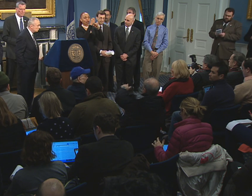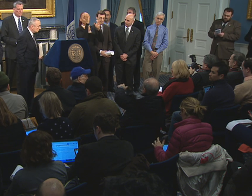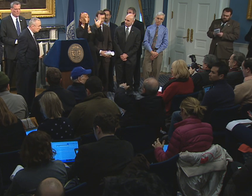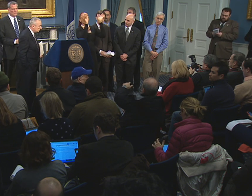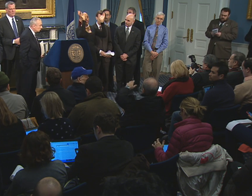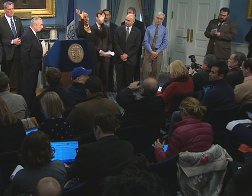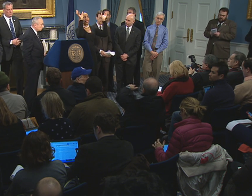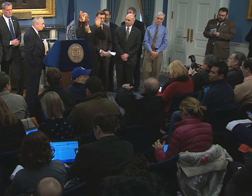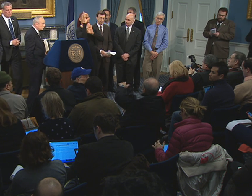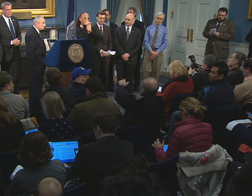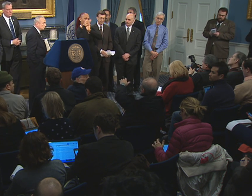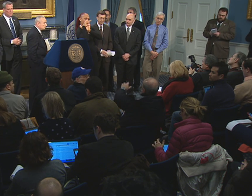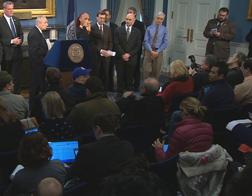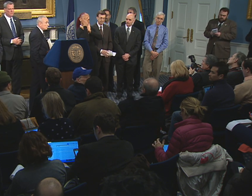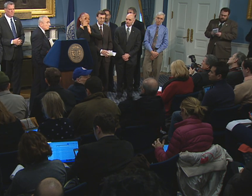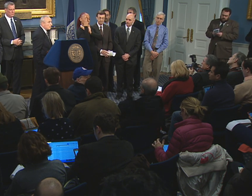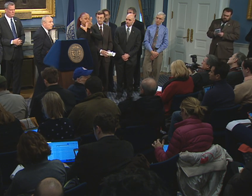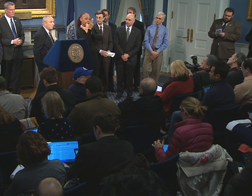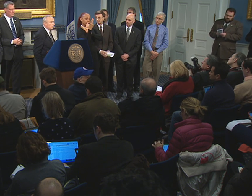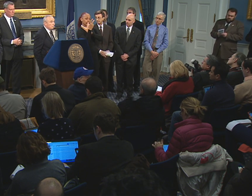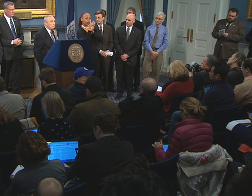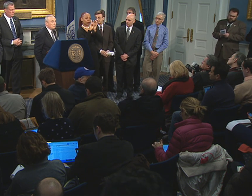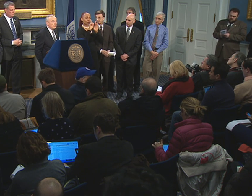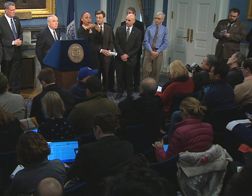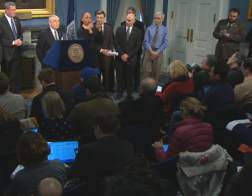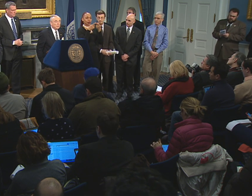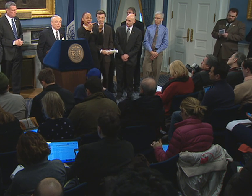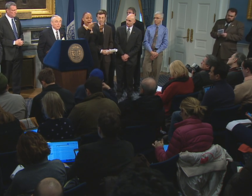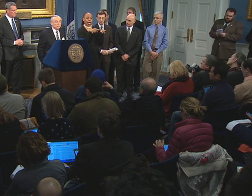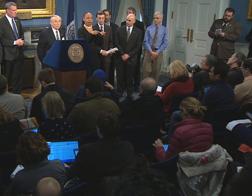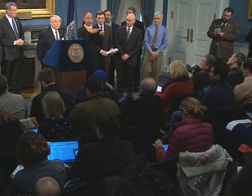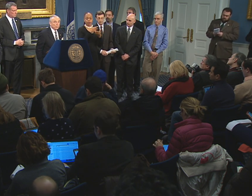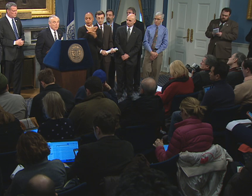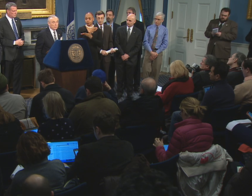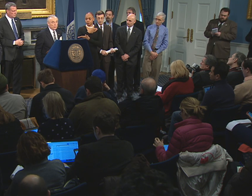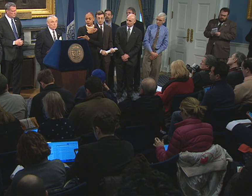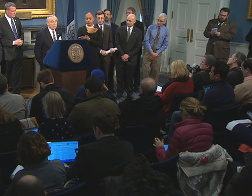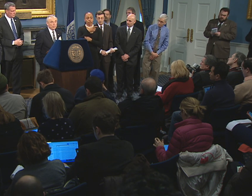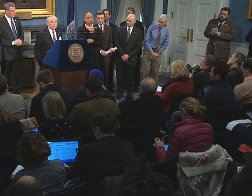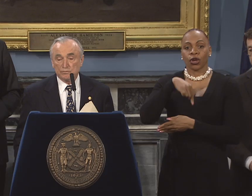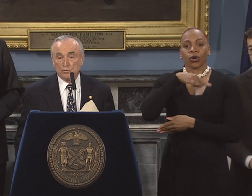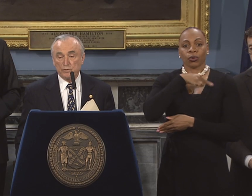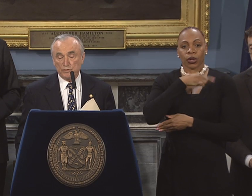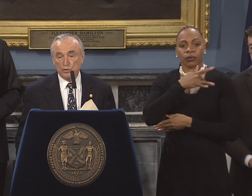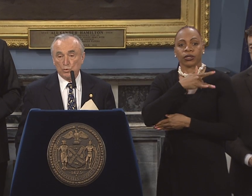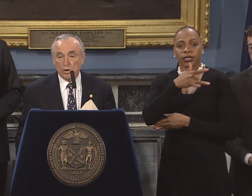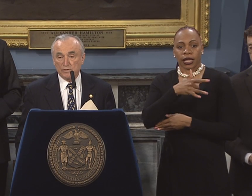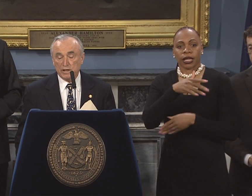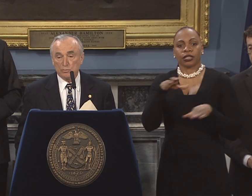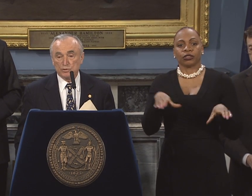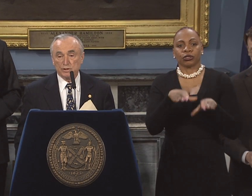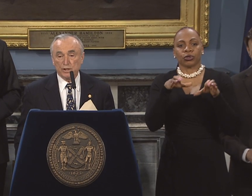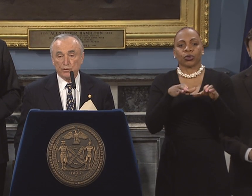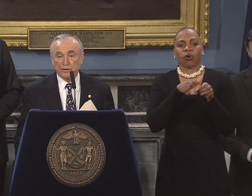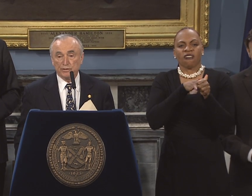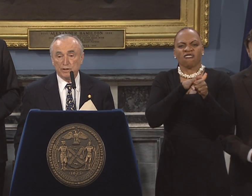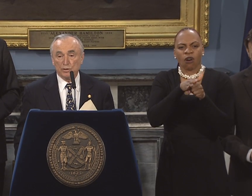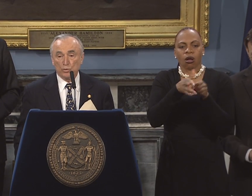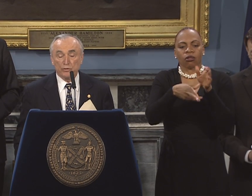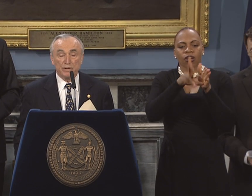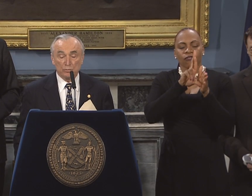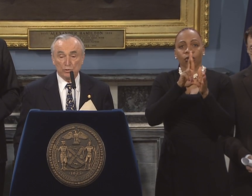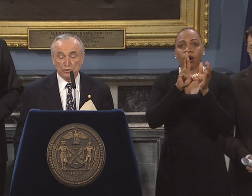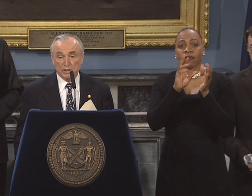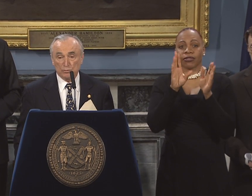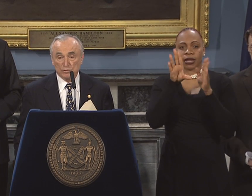show how it was that the ignition took place? Yes, we did as we would normally do, a full review of cameras in the area, and